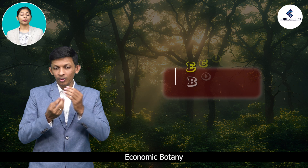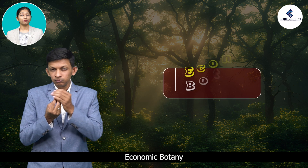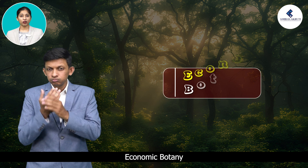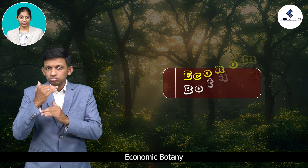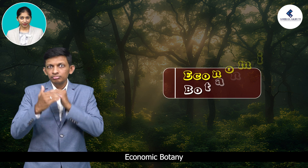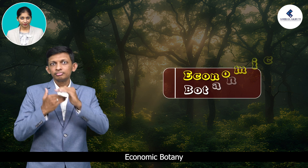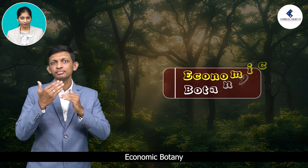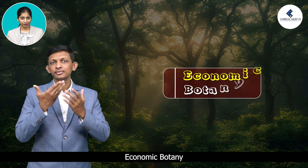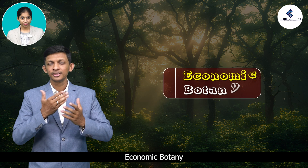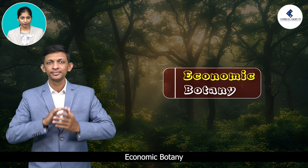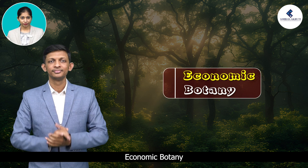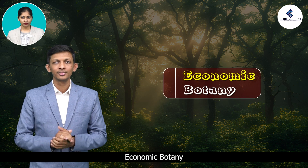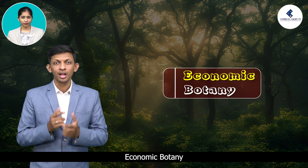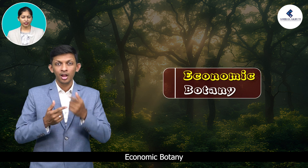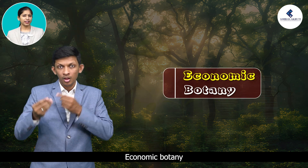Economic botany.